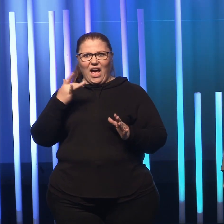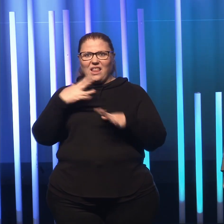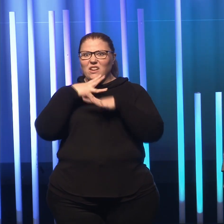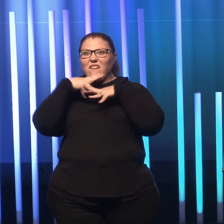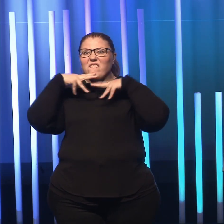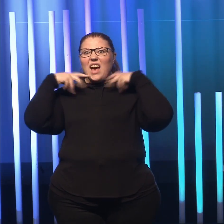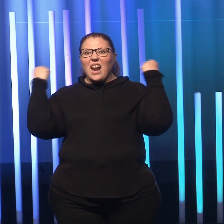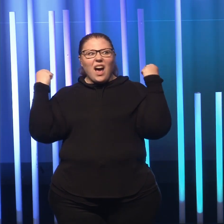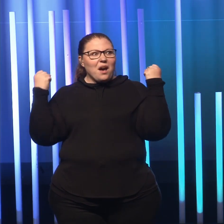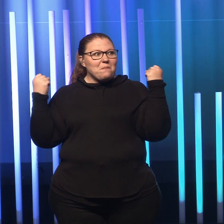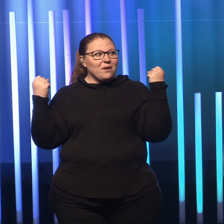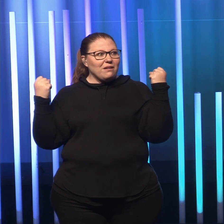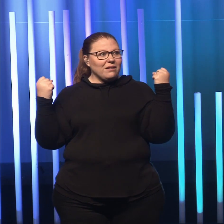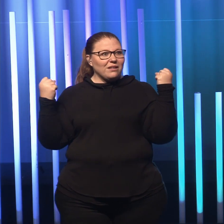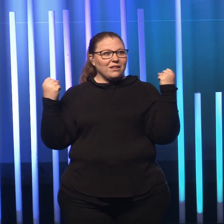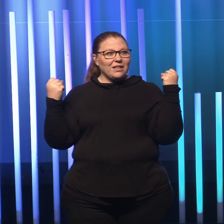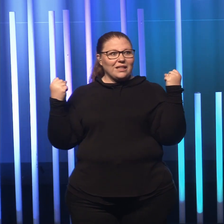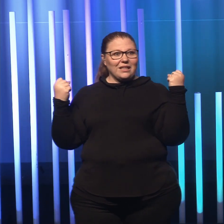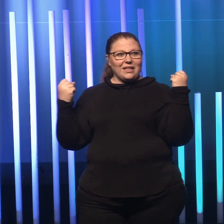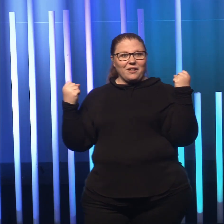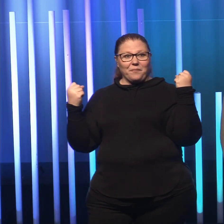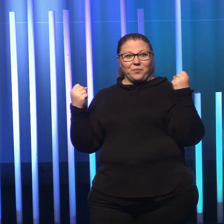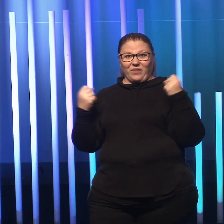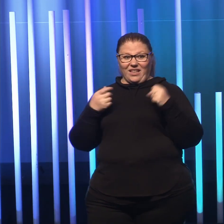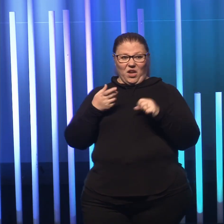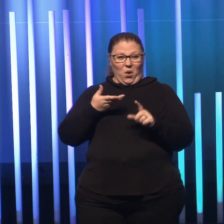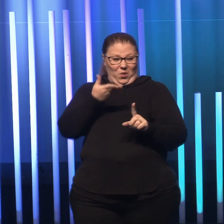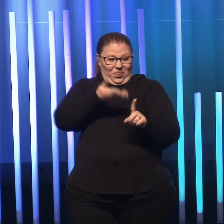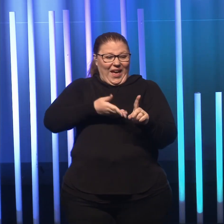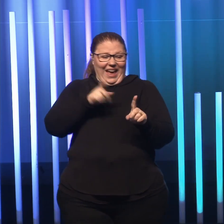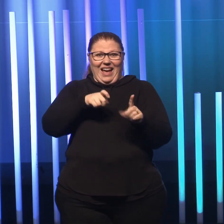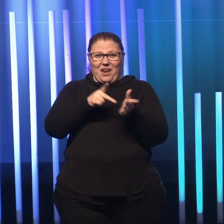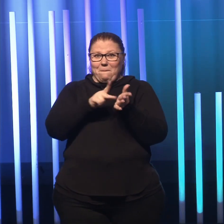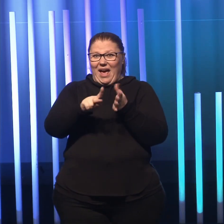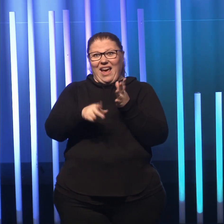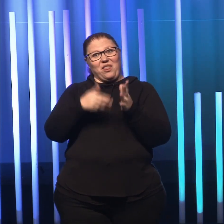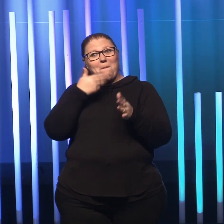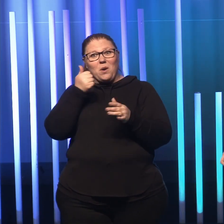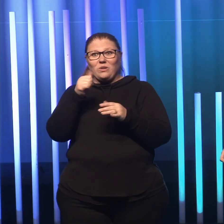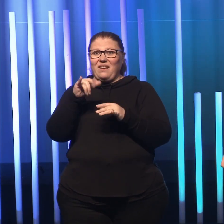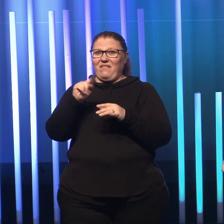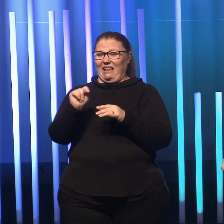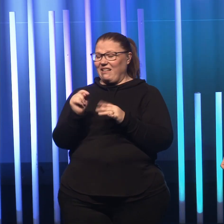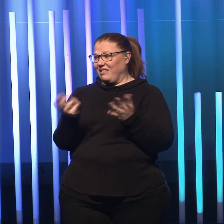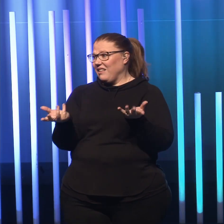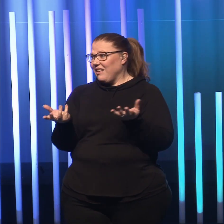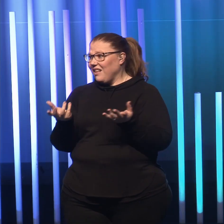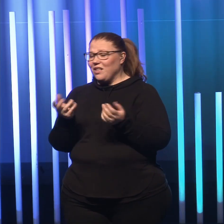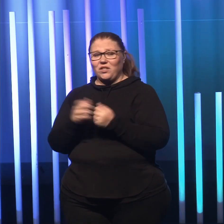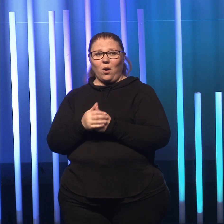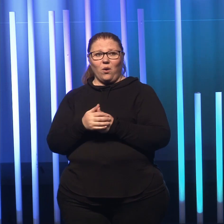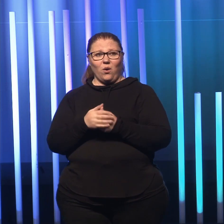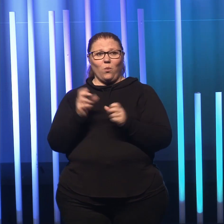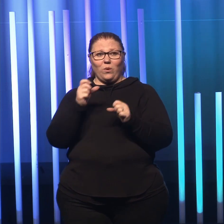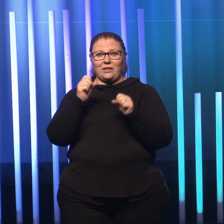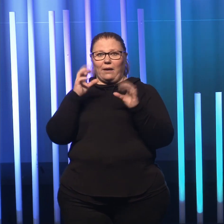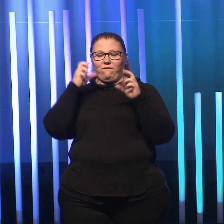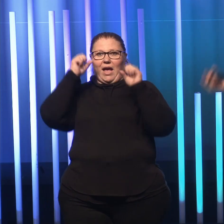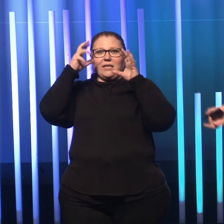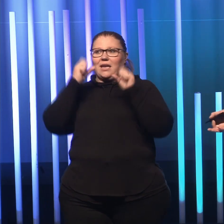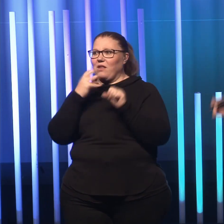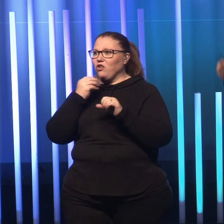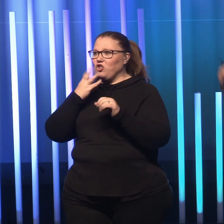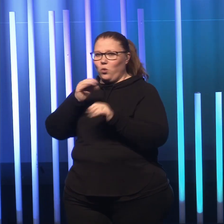up. Like they were receiving the worst of it in a lot of ways. Now, what was fascinating was the Jewish culture, the